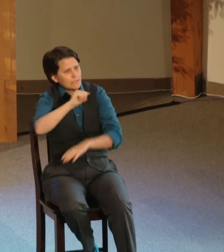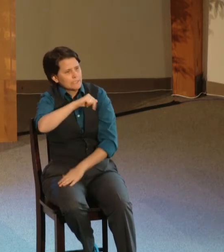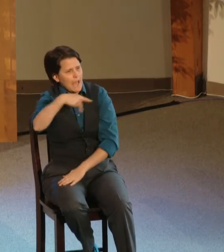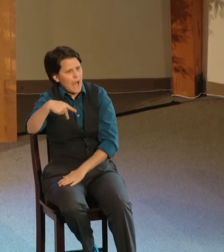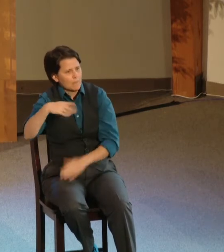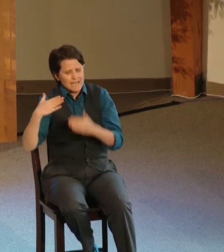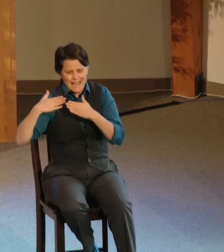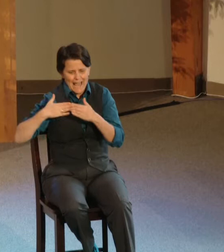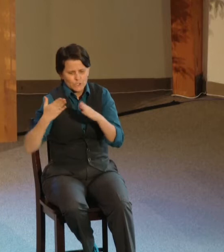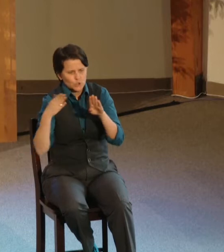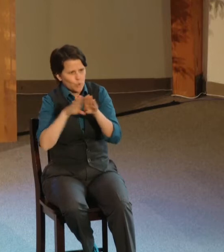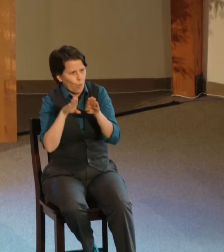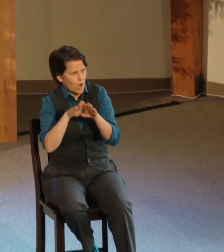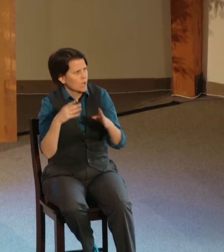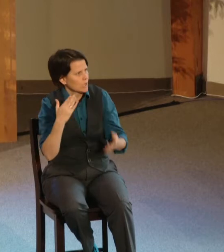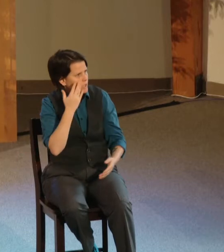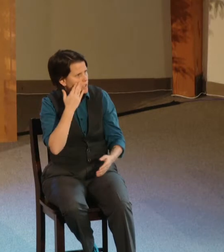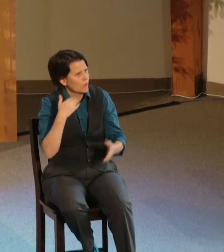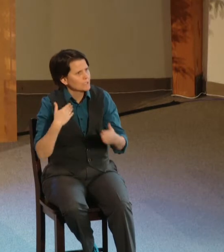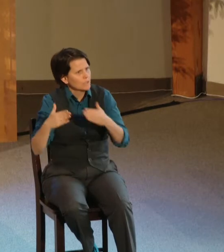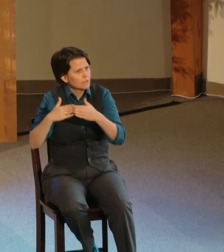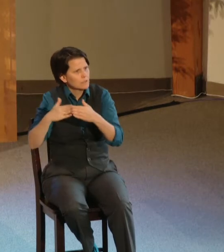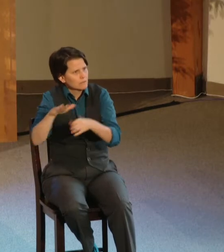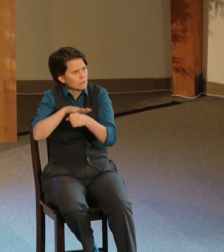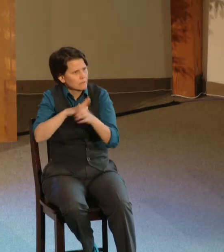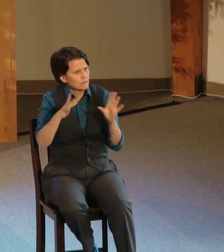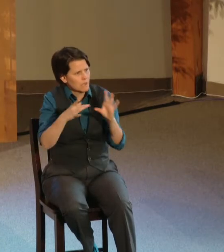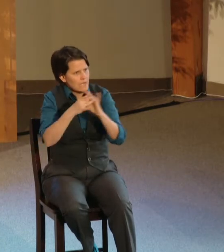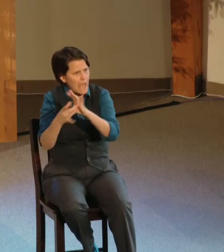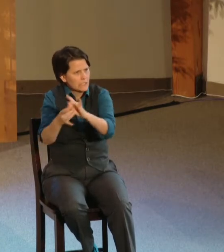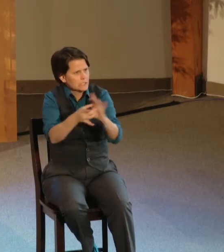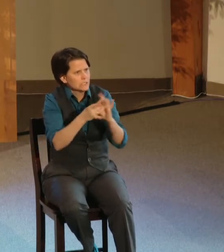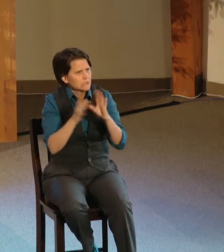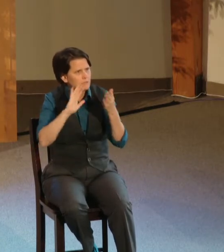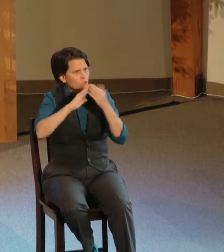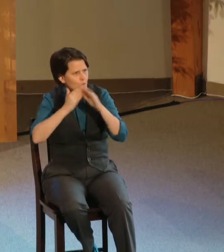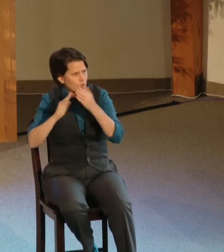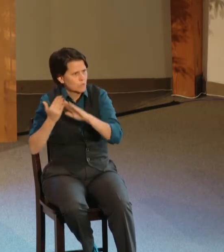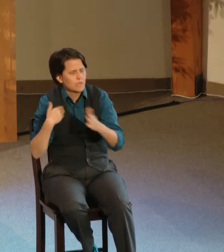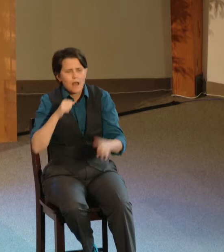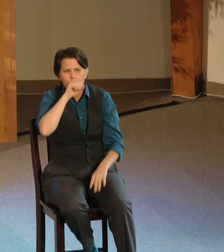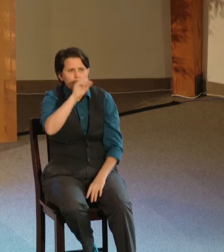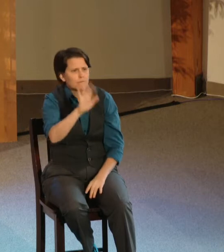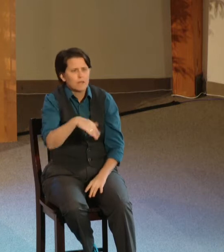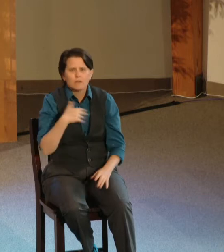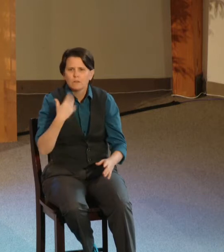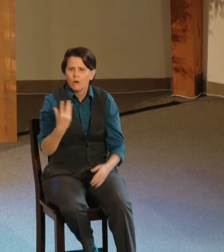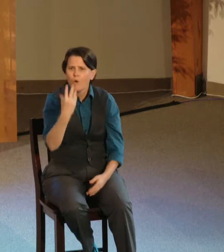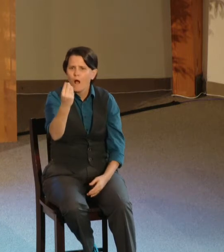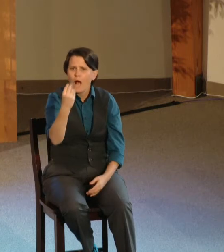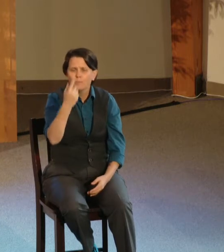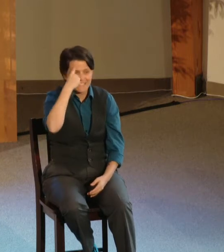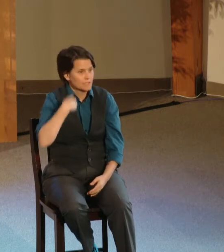It talks about connecting community, connecting the neighborhood together. So I love that. I go out there periodically, especially since